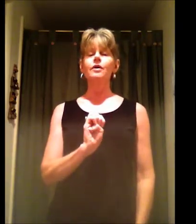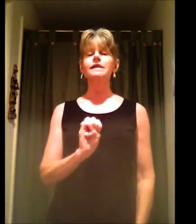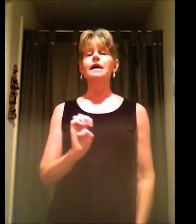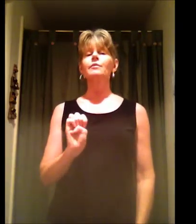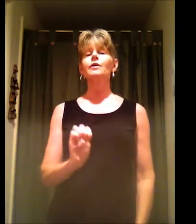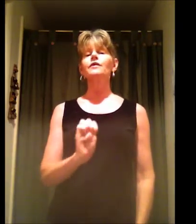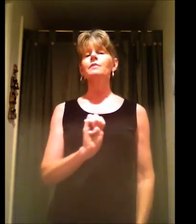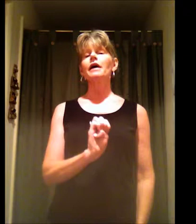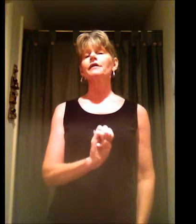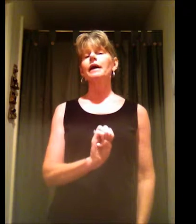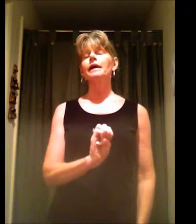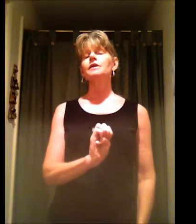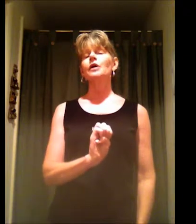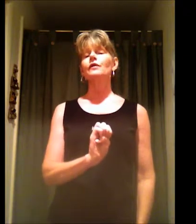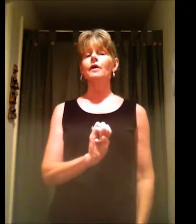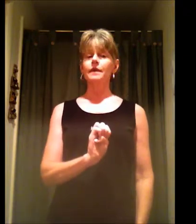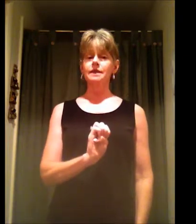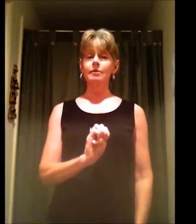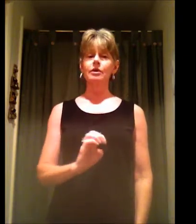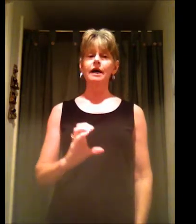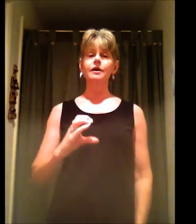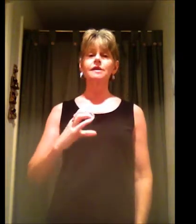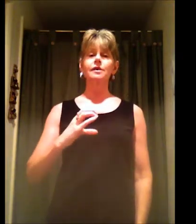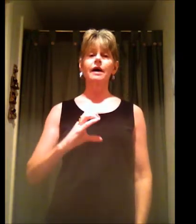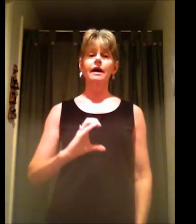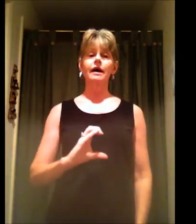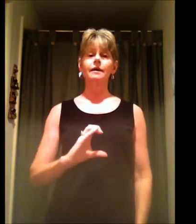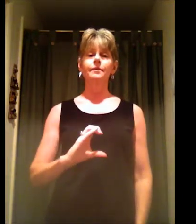notice I moved my hand over on the double letter, so I had